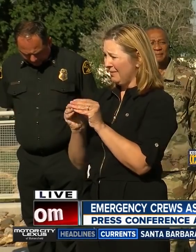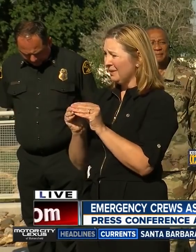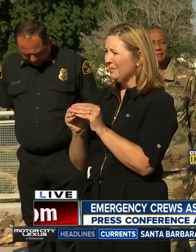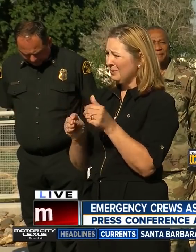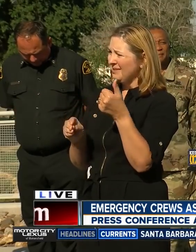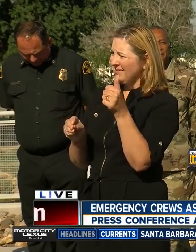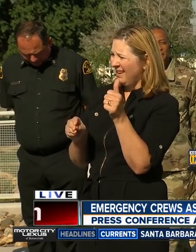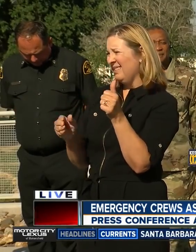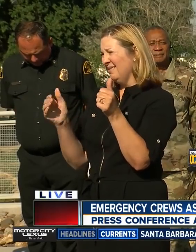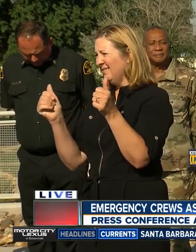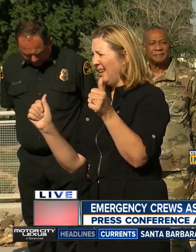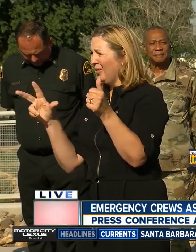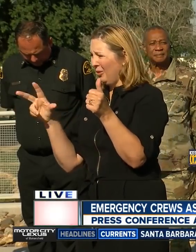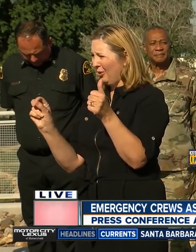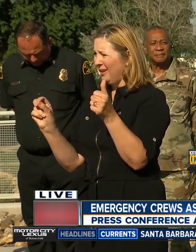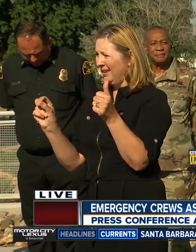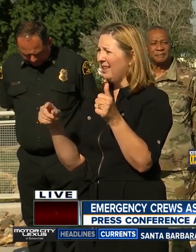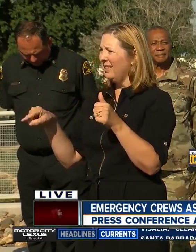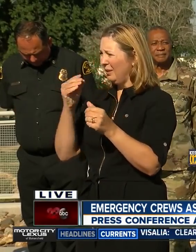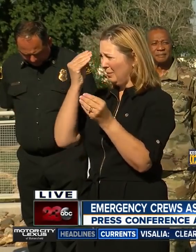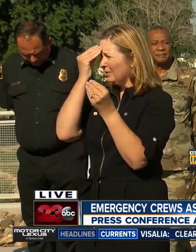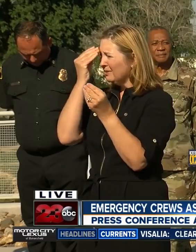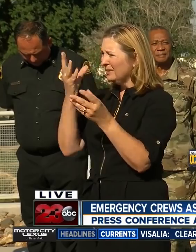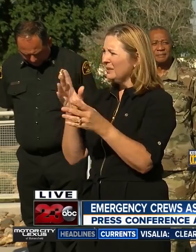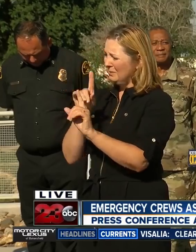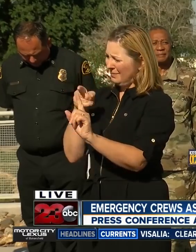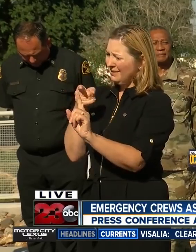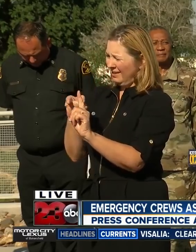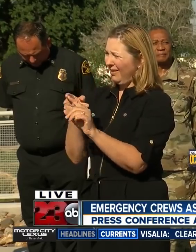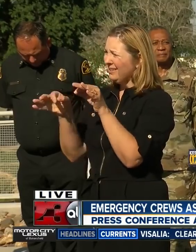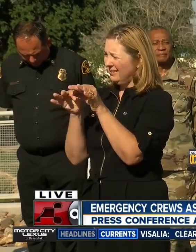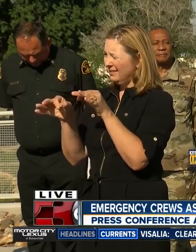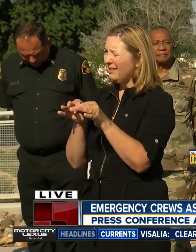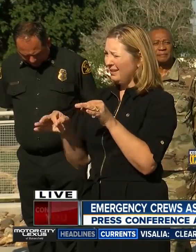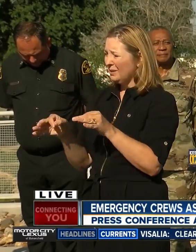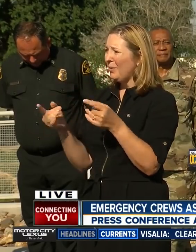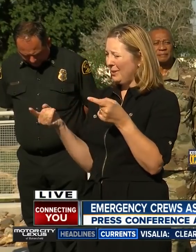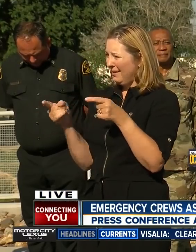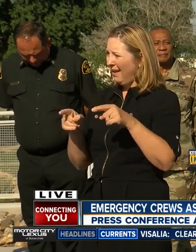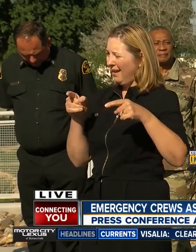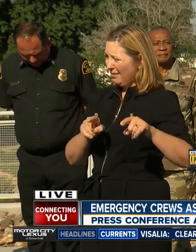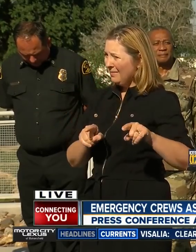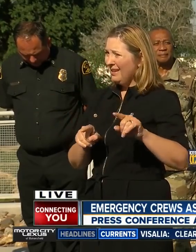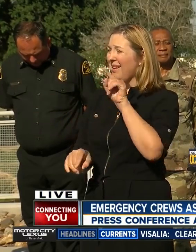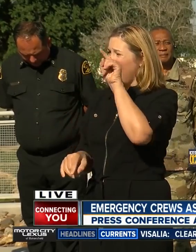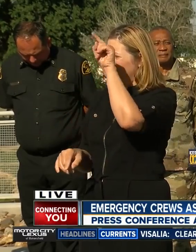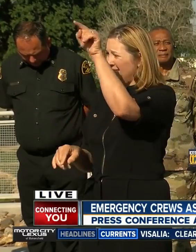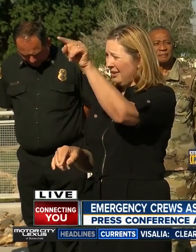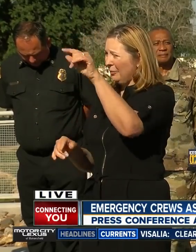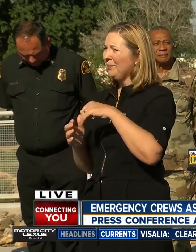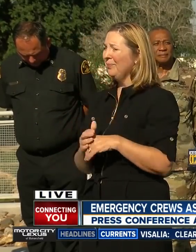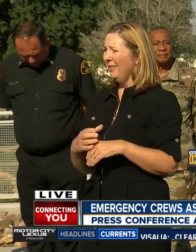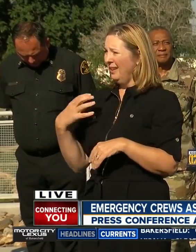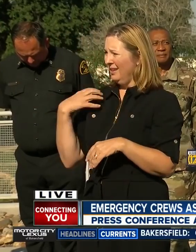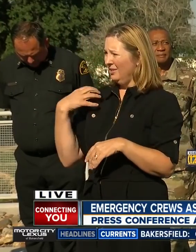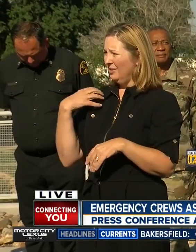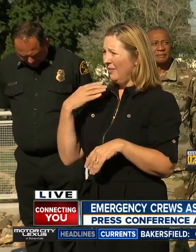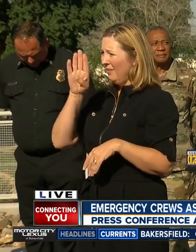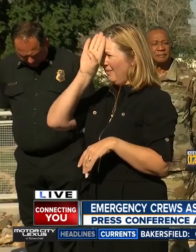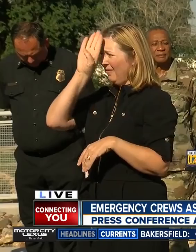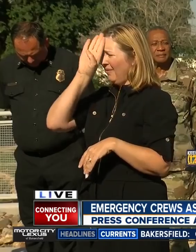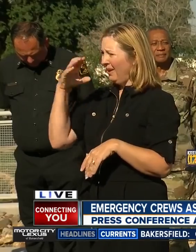up a little bit here and see if we can listen to the beginning of this. Very specific details about what's happening out there. Chief David Witt is going to give you